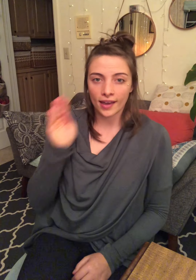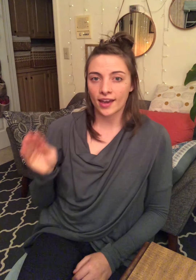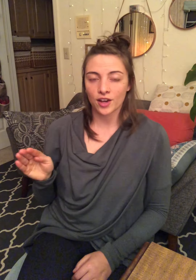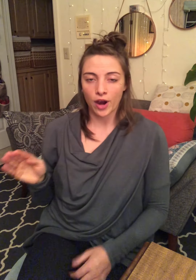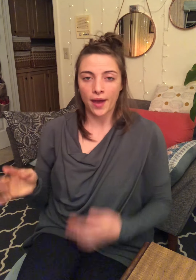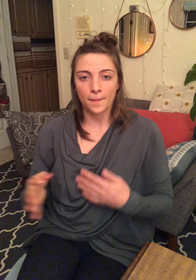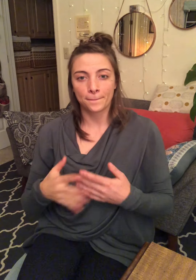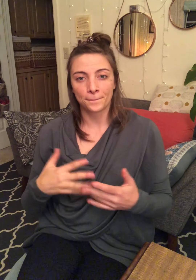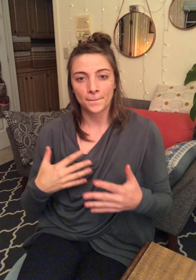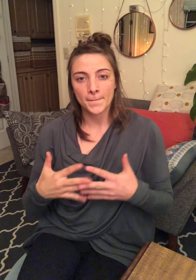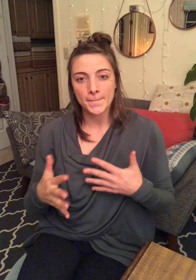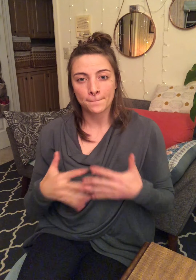and gray.